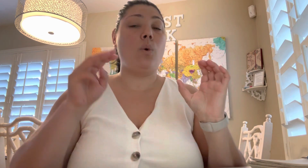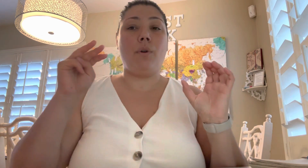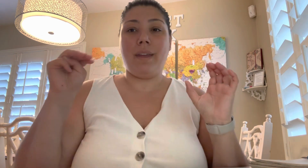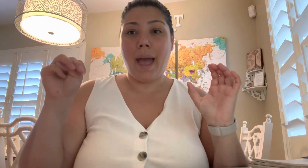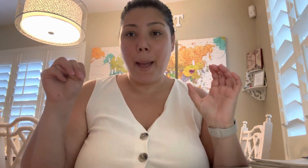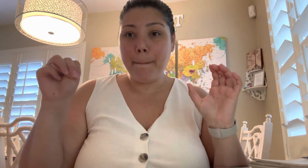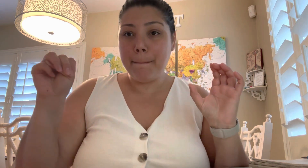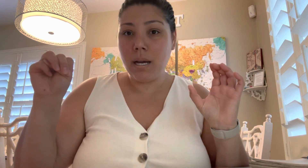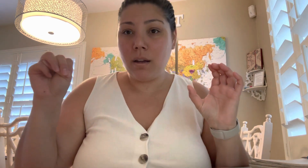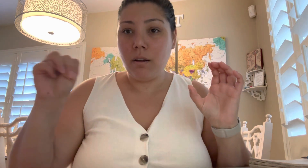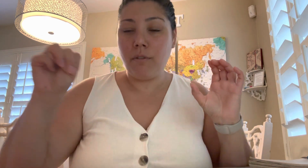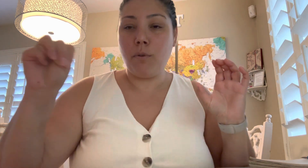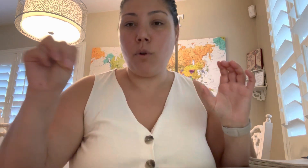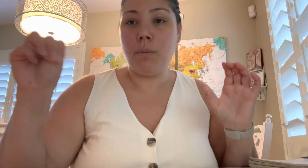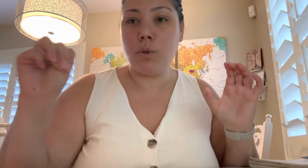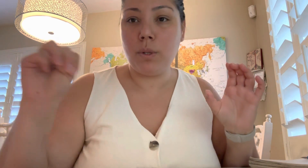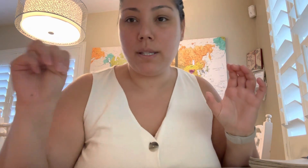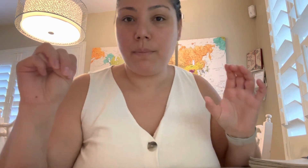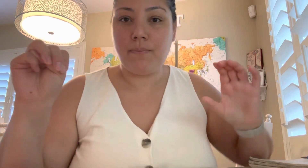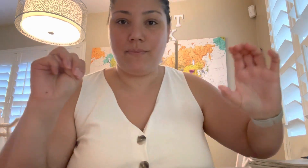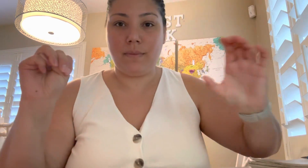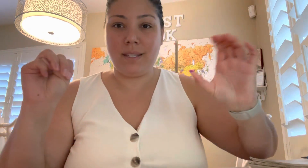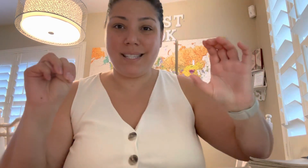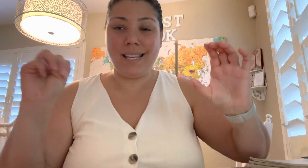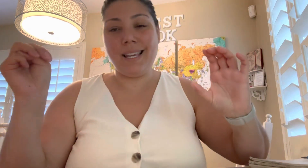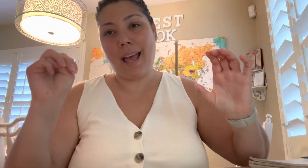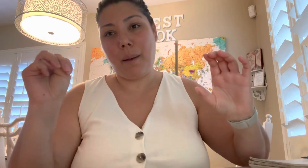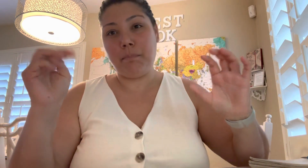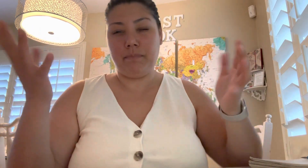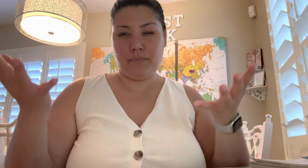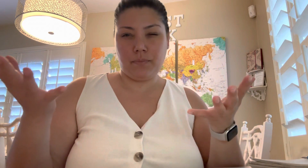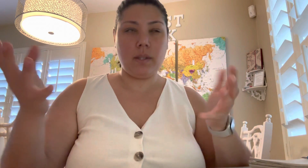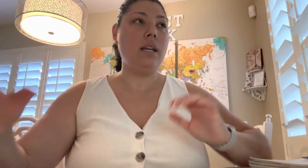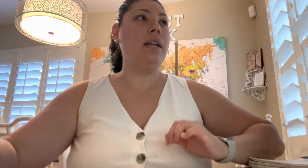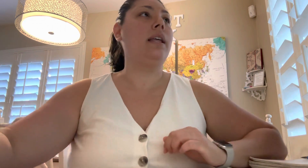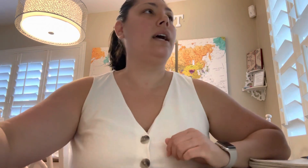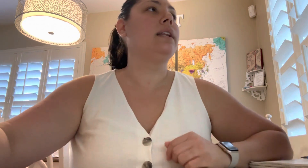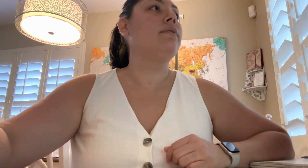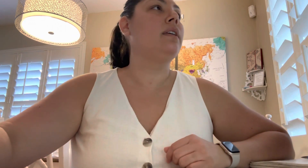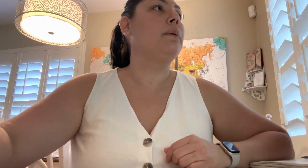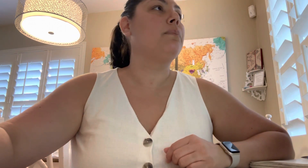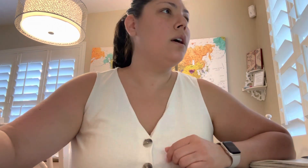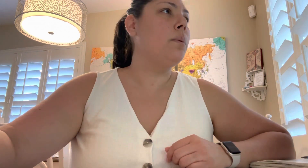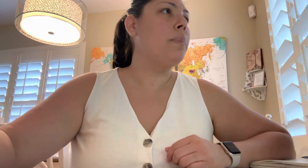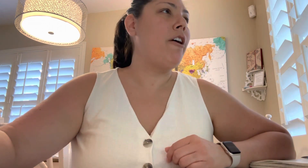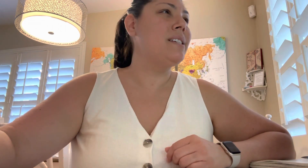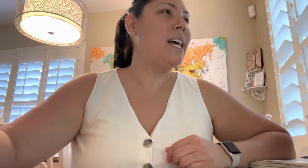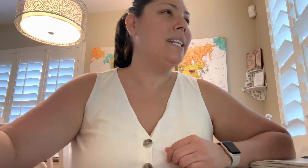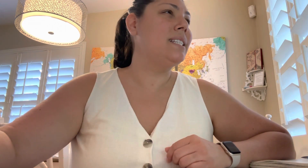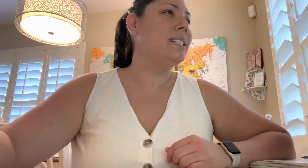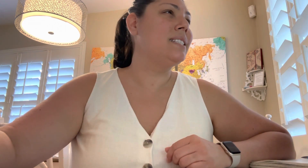the M for mutualism. CM, that kind of thing. Parasite.